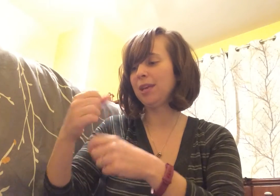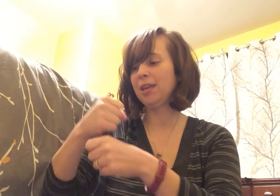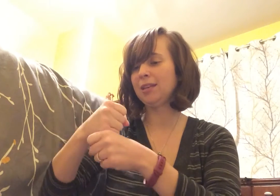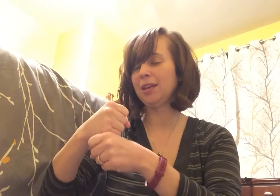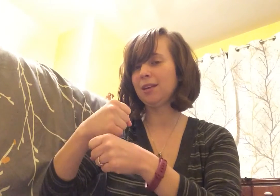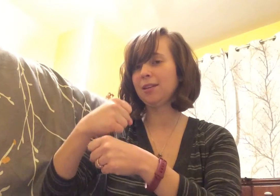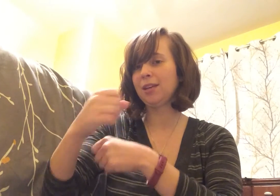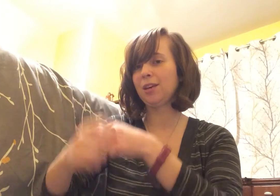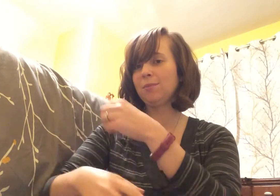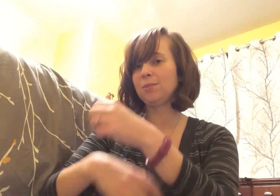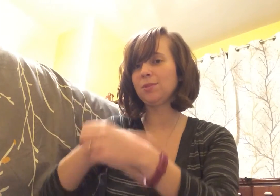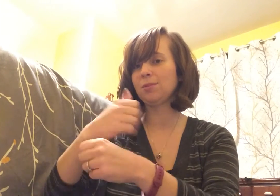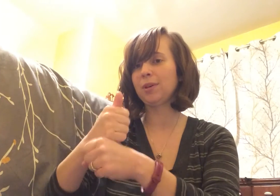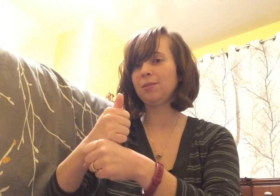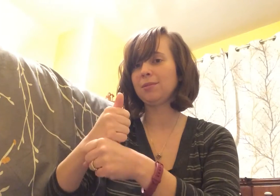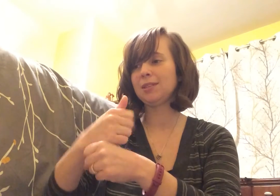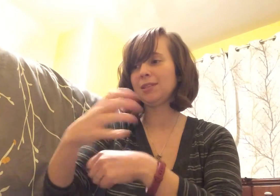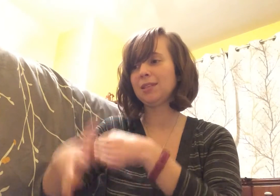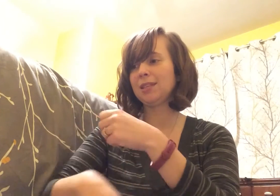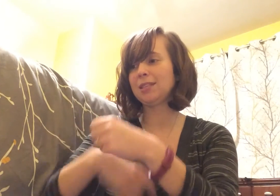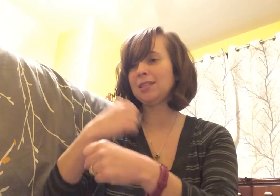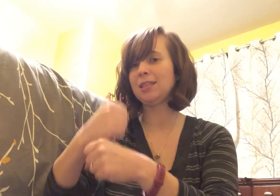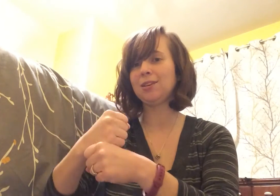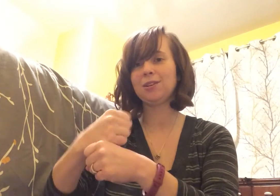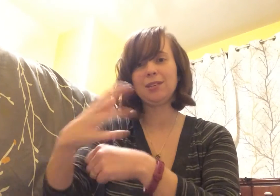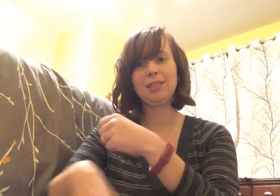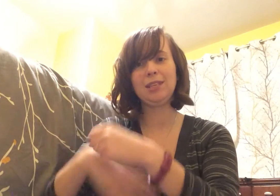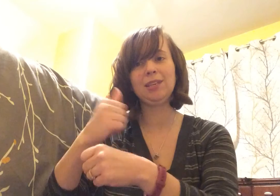hand kind of like comes around. Like, this is a year.